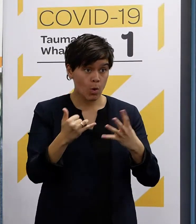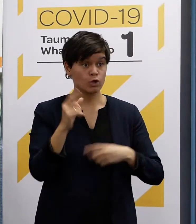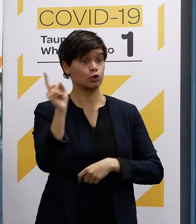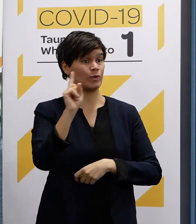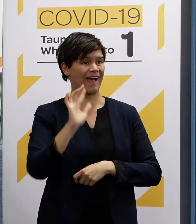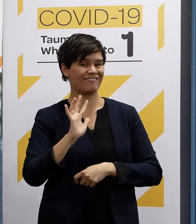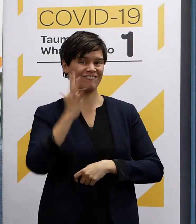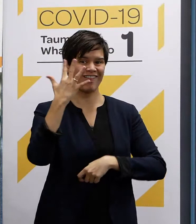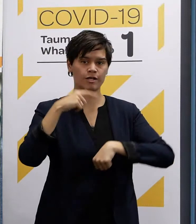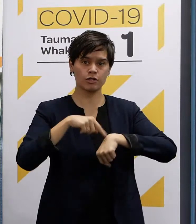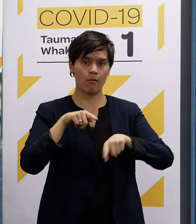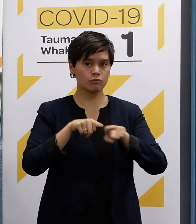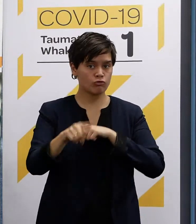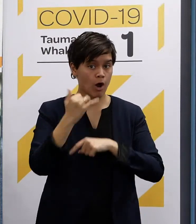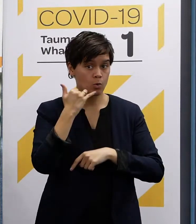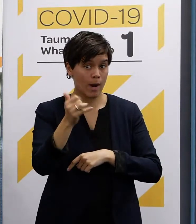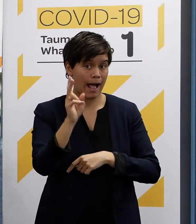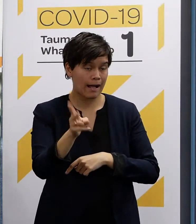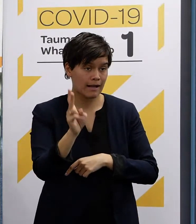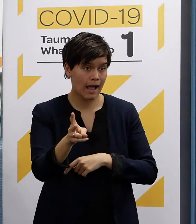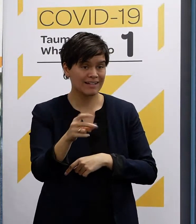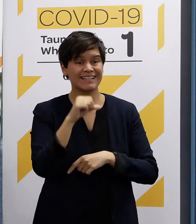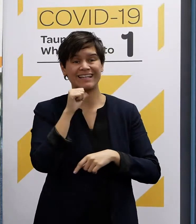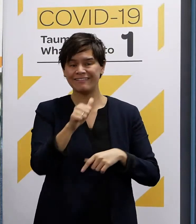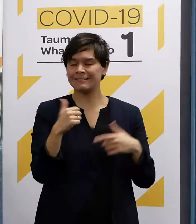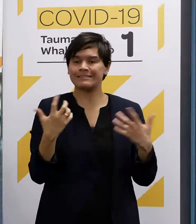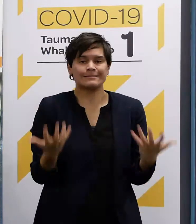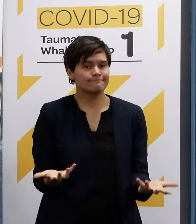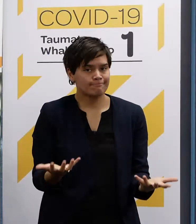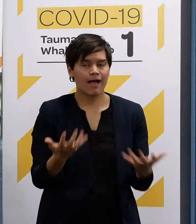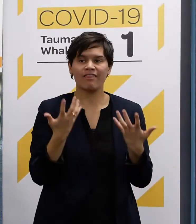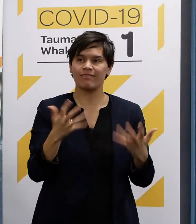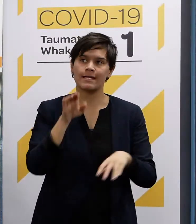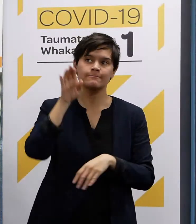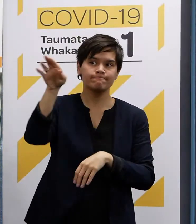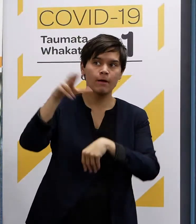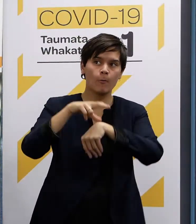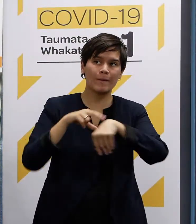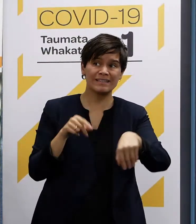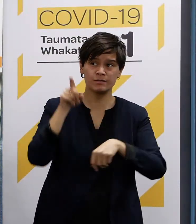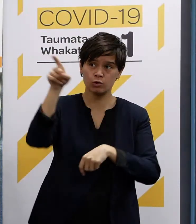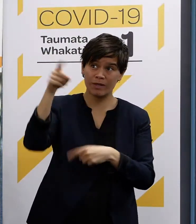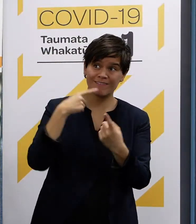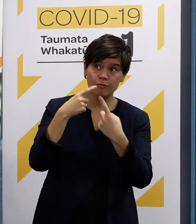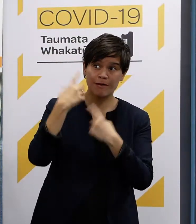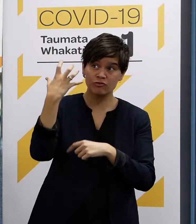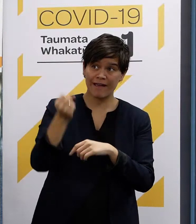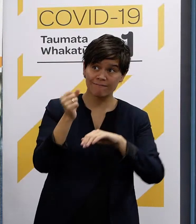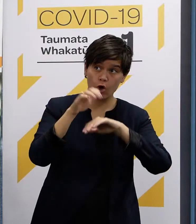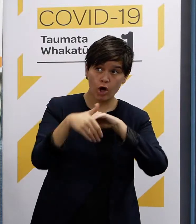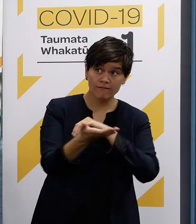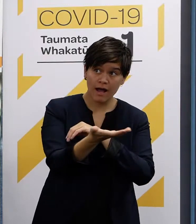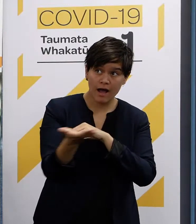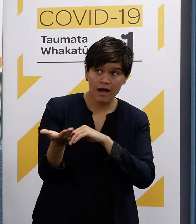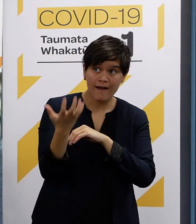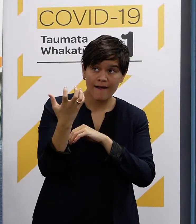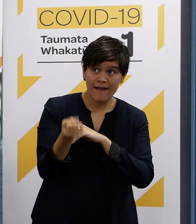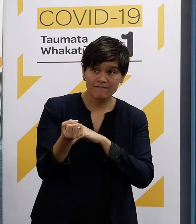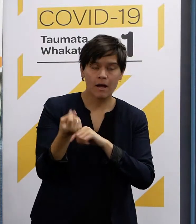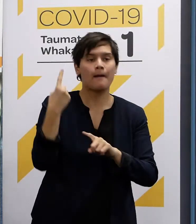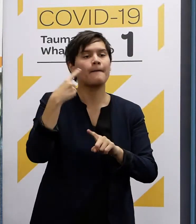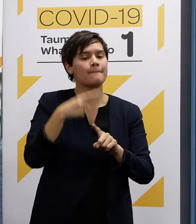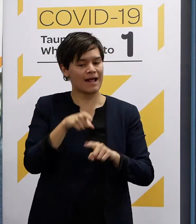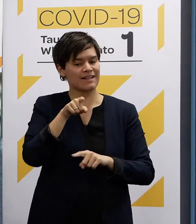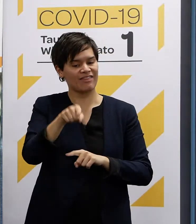our finding services, customs and police, to see what data they might have on these people. And obviously, as we're now matching with NHI, we can